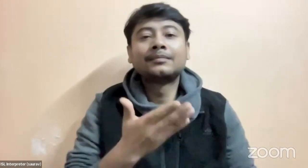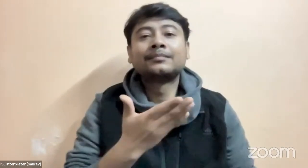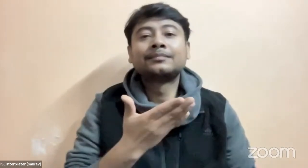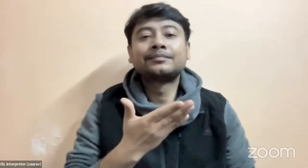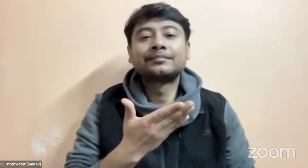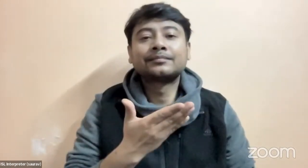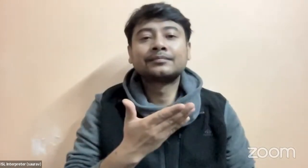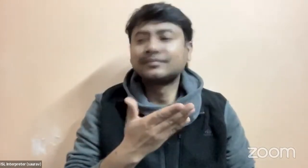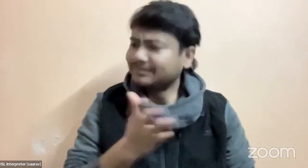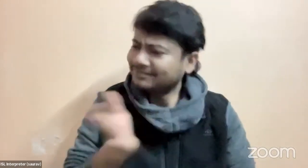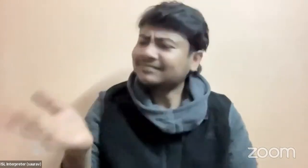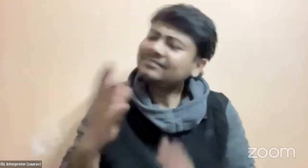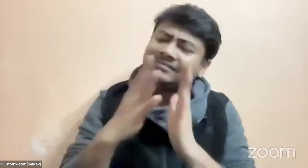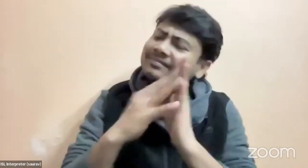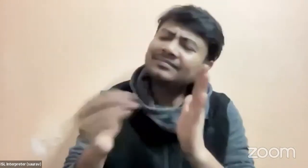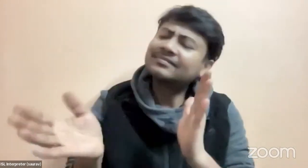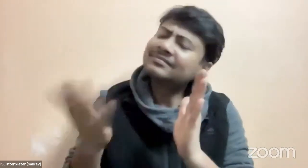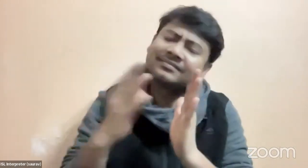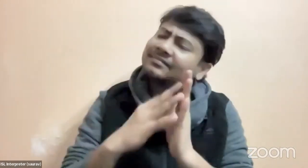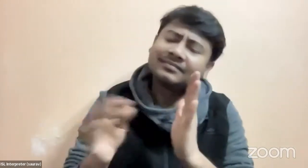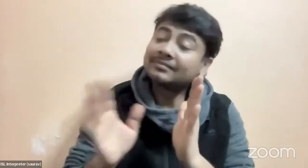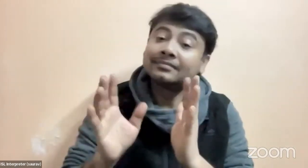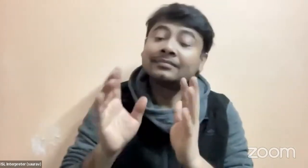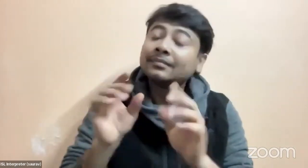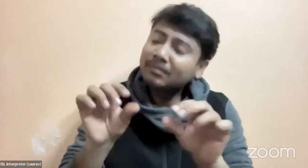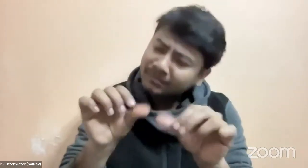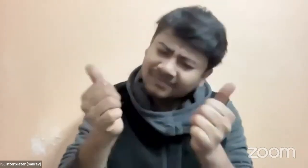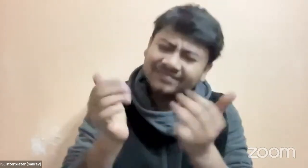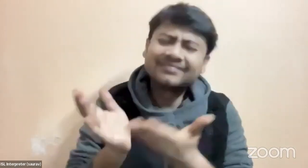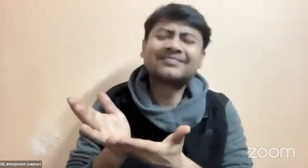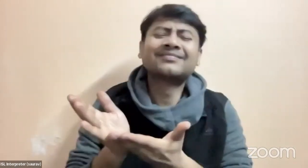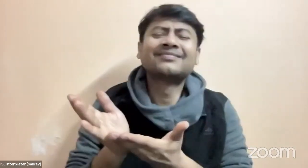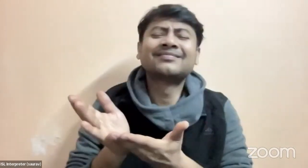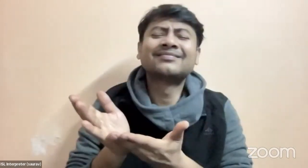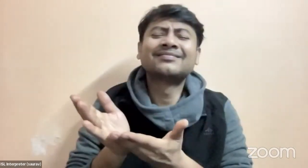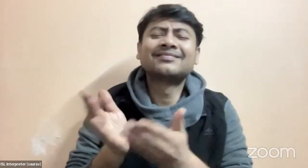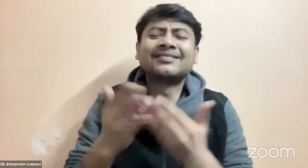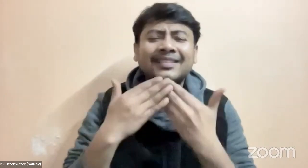You do copy, you pass, go to spiritual world.